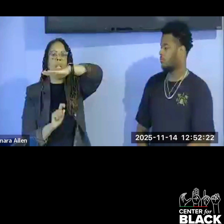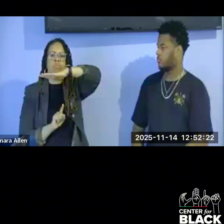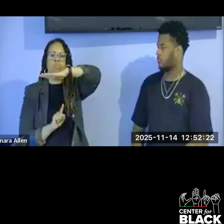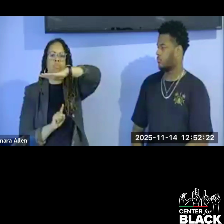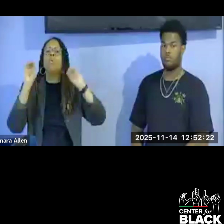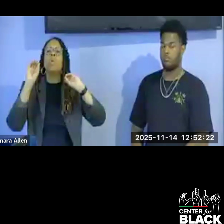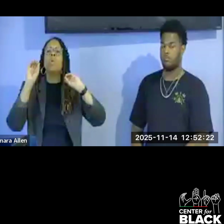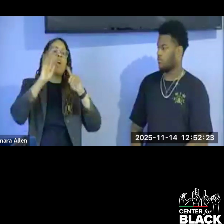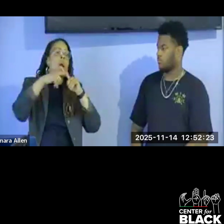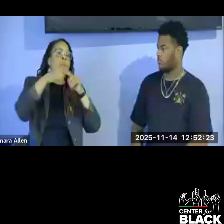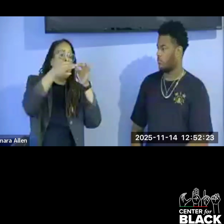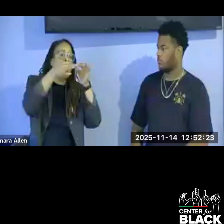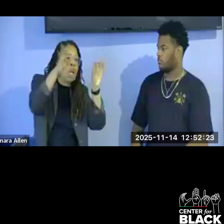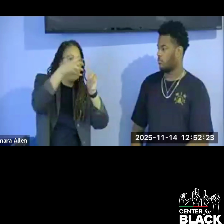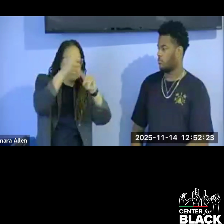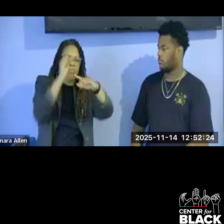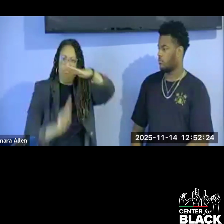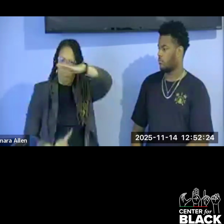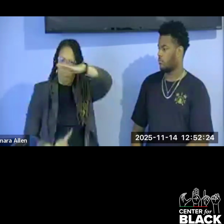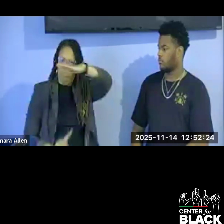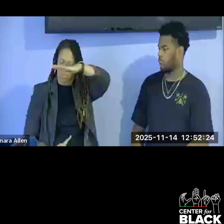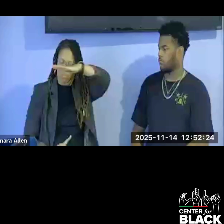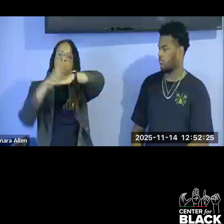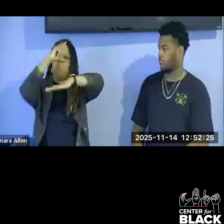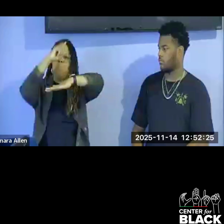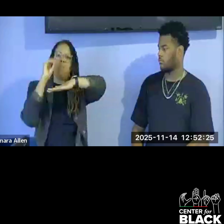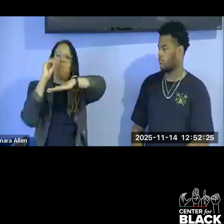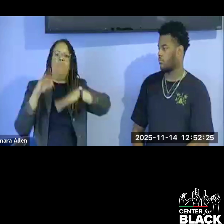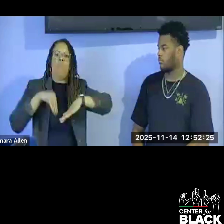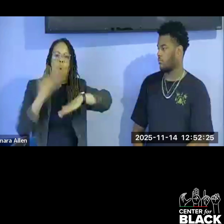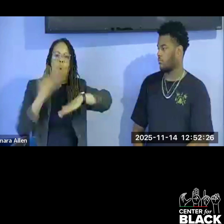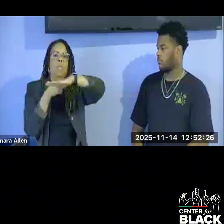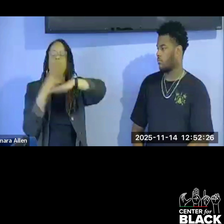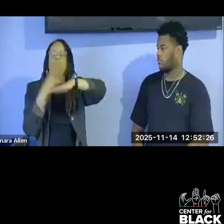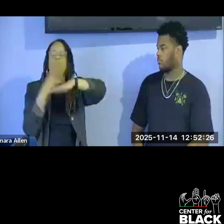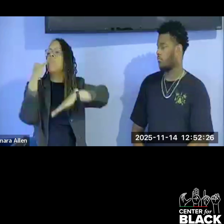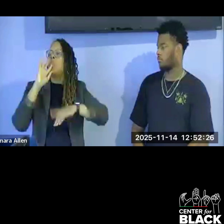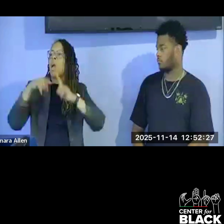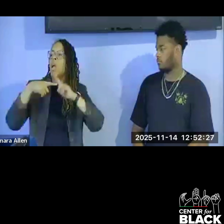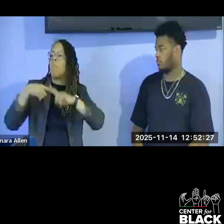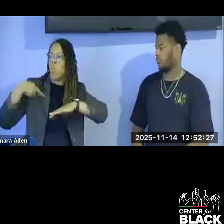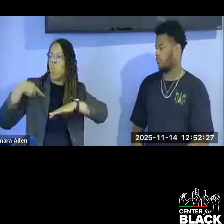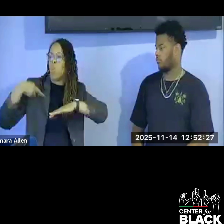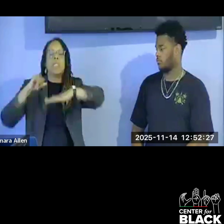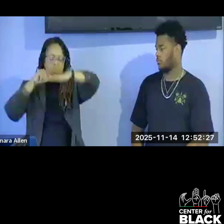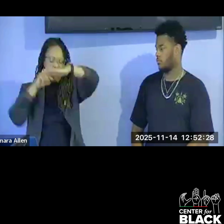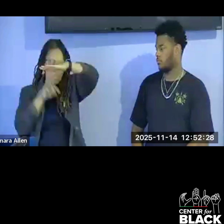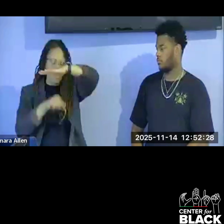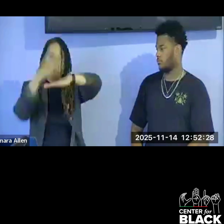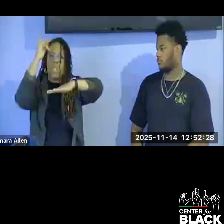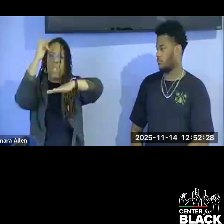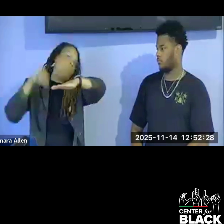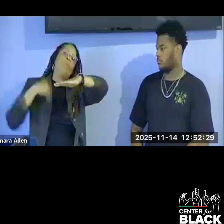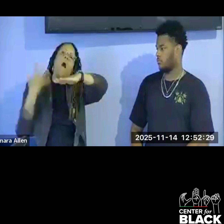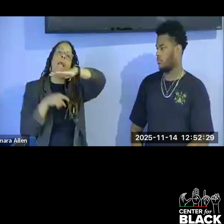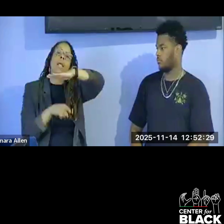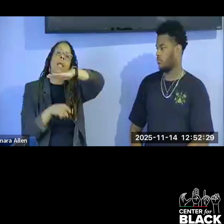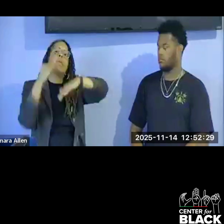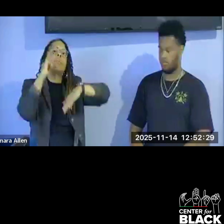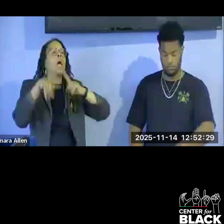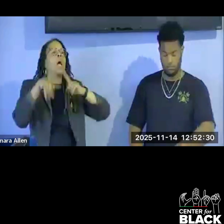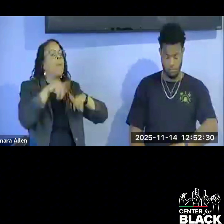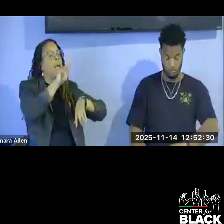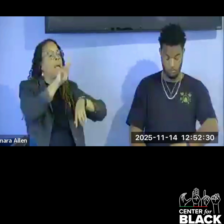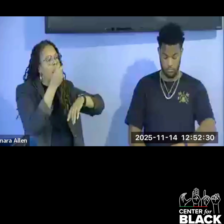With anything that we discuss, what's important for you to know is the oppression coming